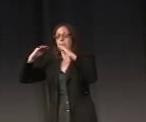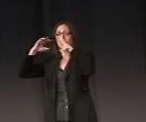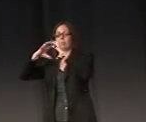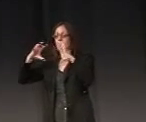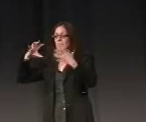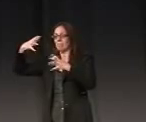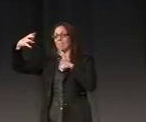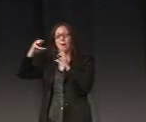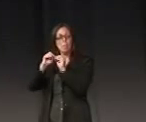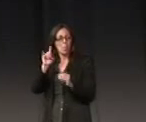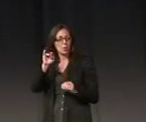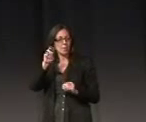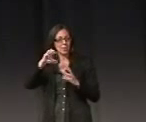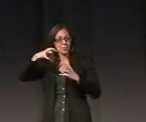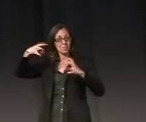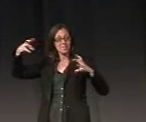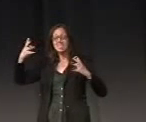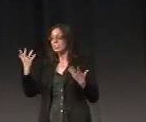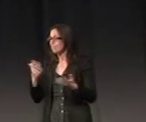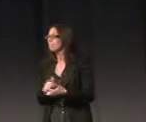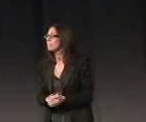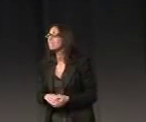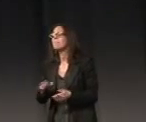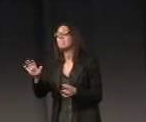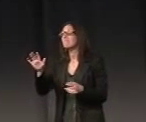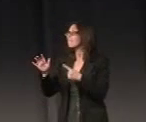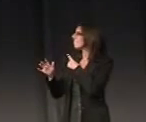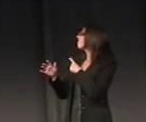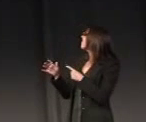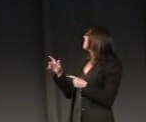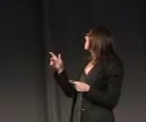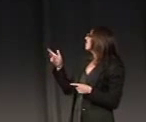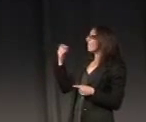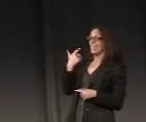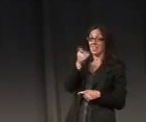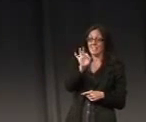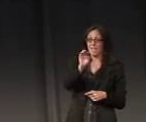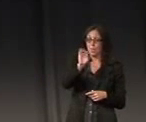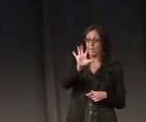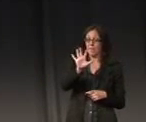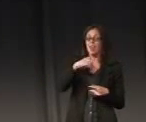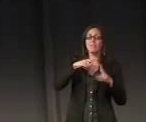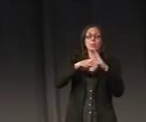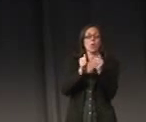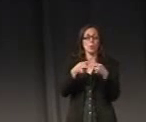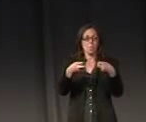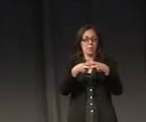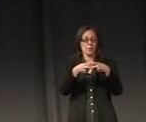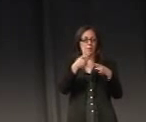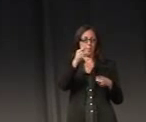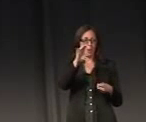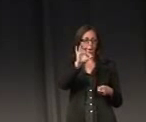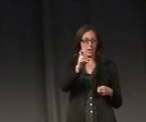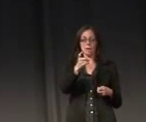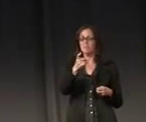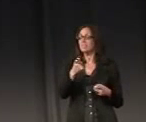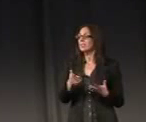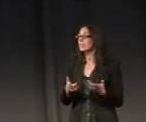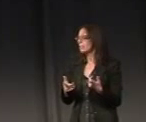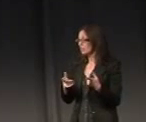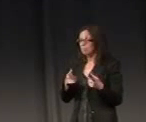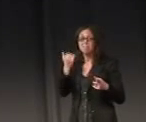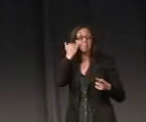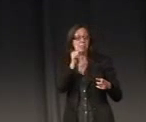Let us begin with a little paradox Poincaré asks us in 1905. Beings whose minds were made as